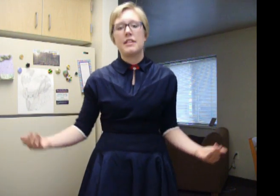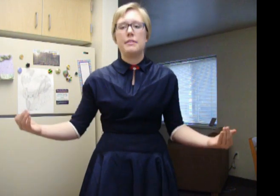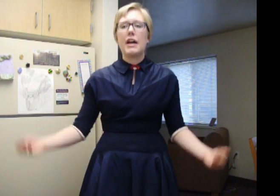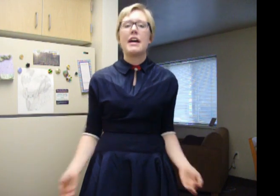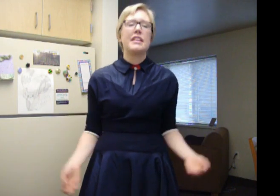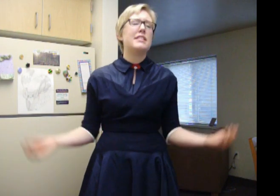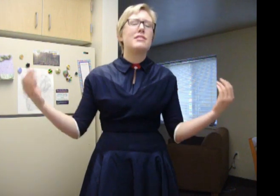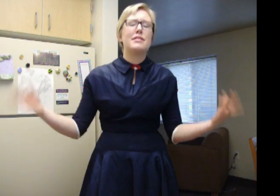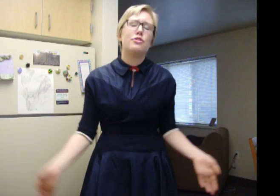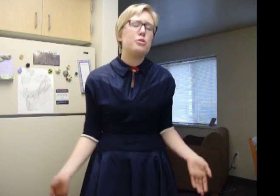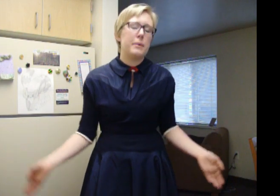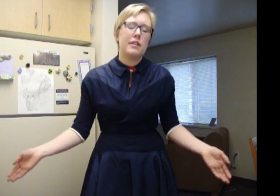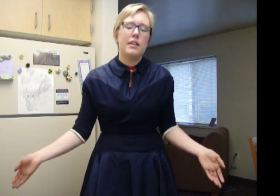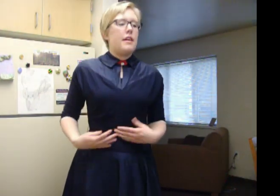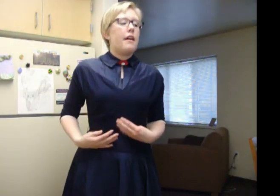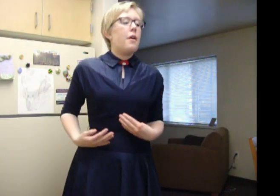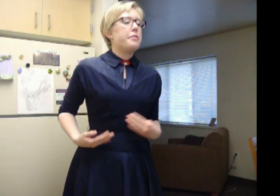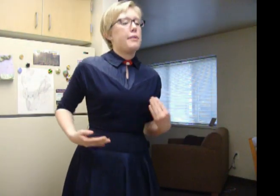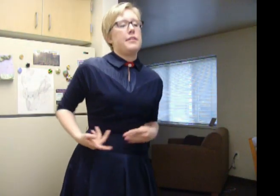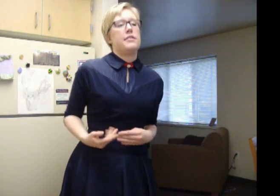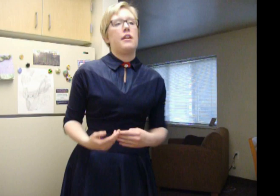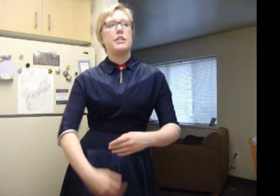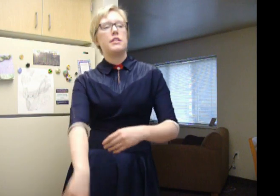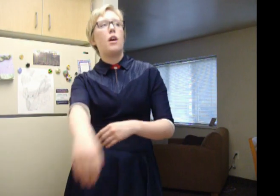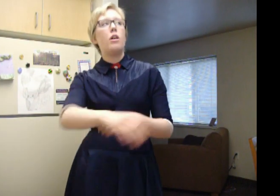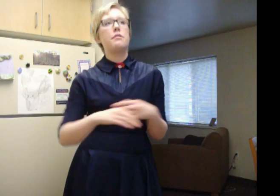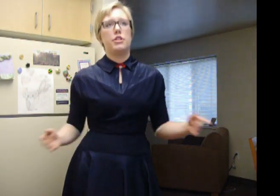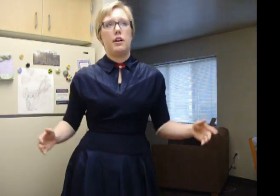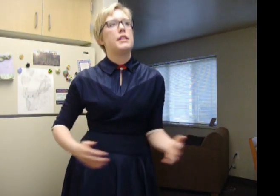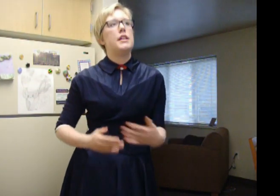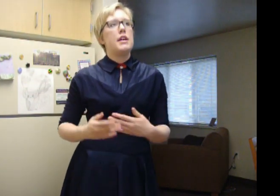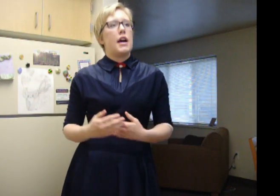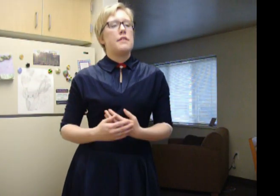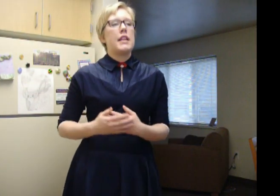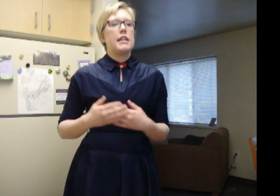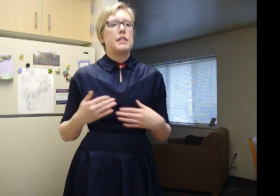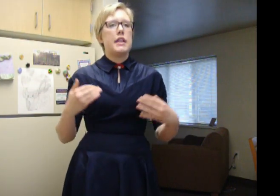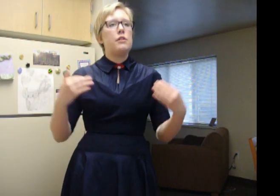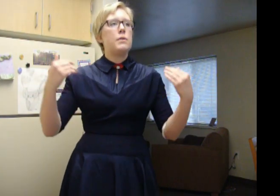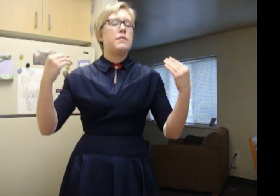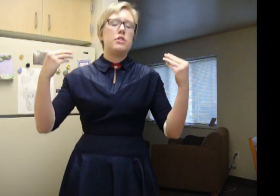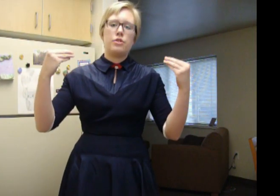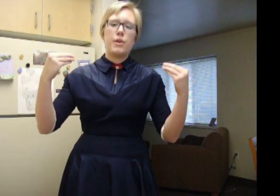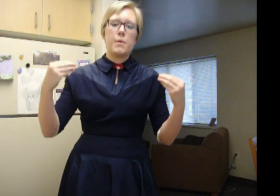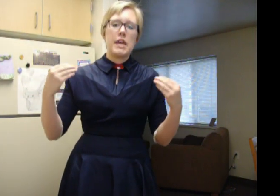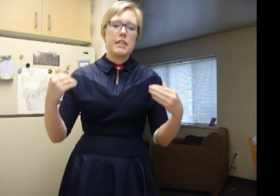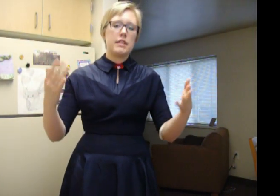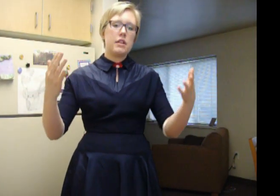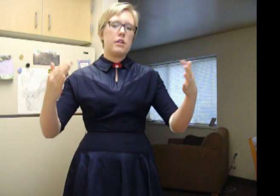because guys, stupid. And all throughout the song, all of her songs, I feel like Taylor Swift is just so insincere and just